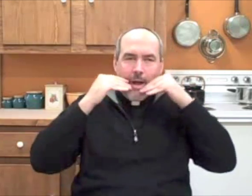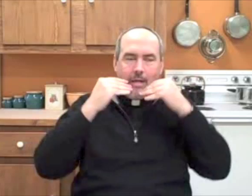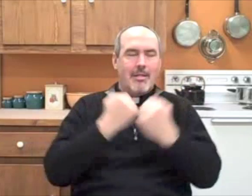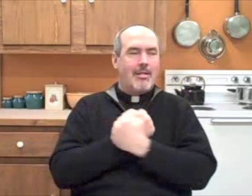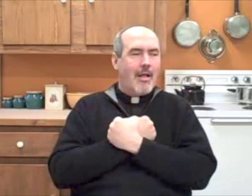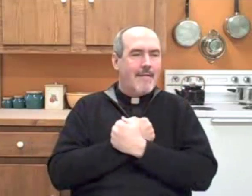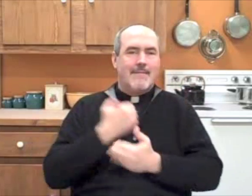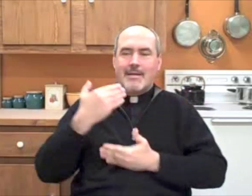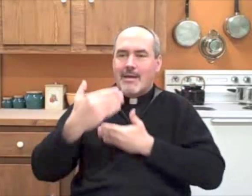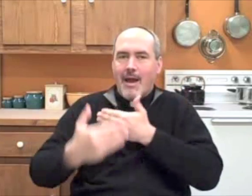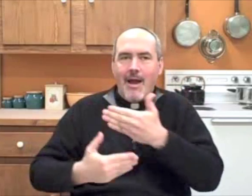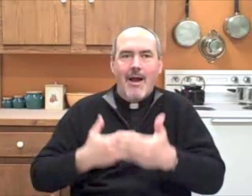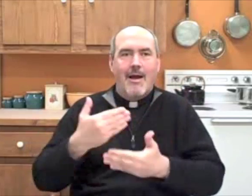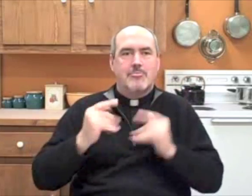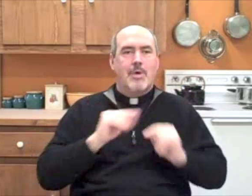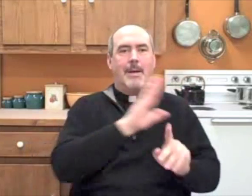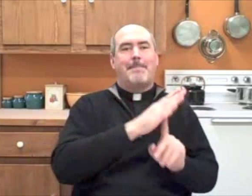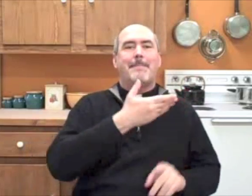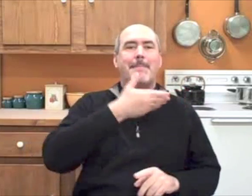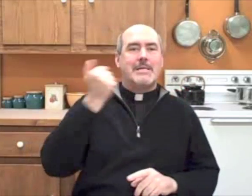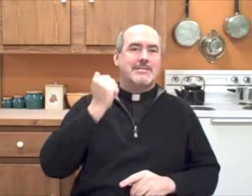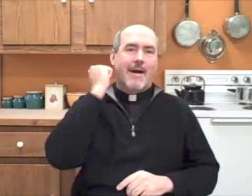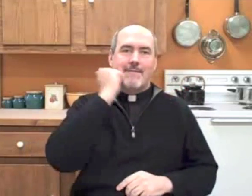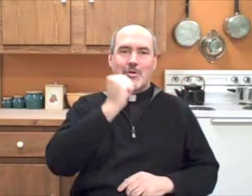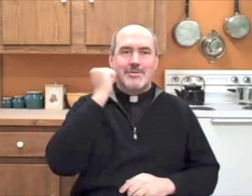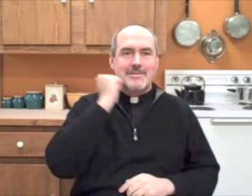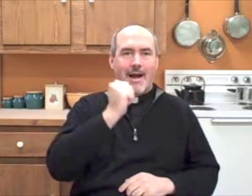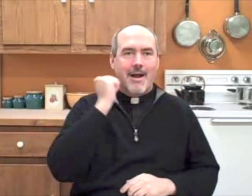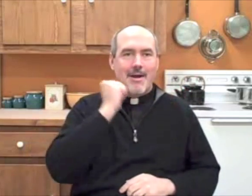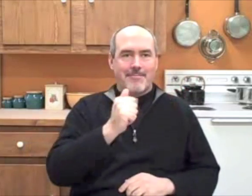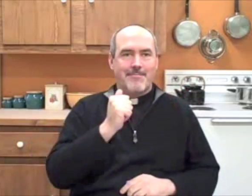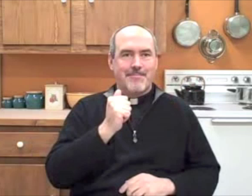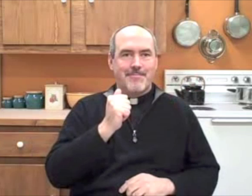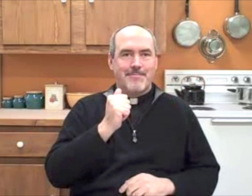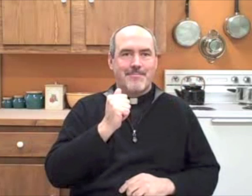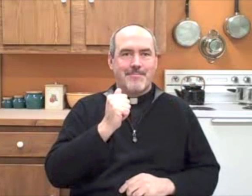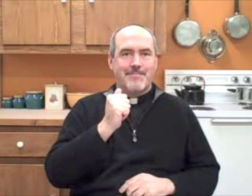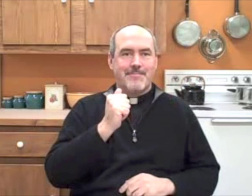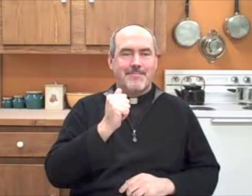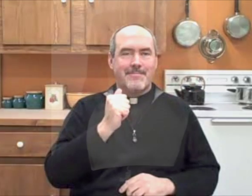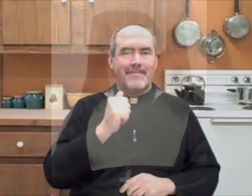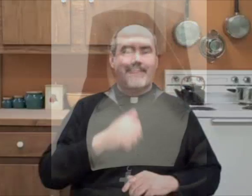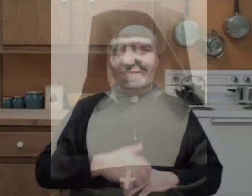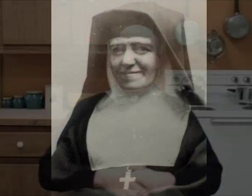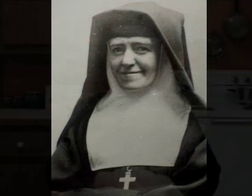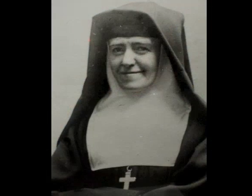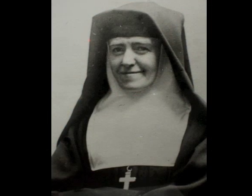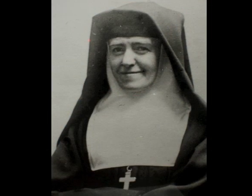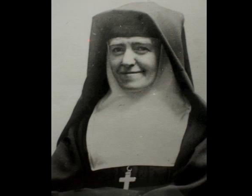complain. She smiled and showed love and kindness and did her best.